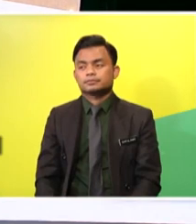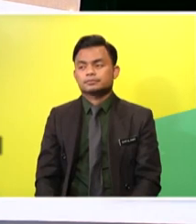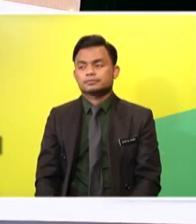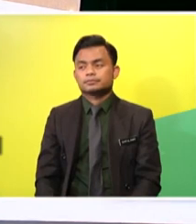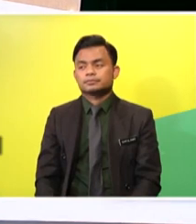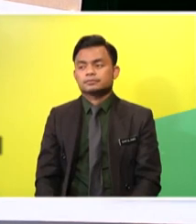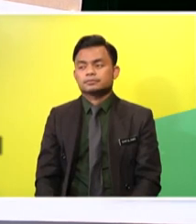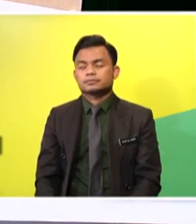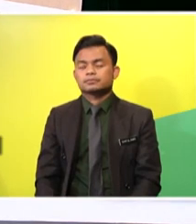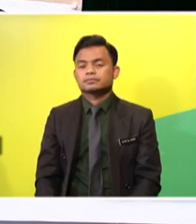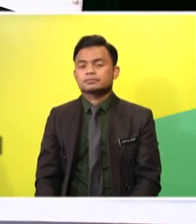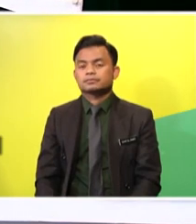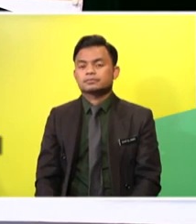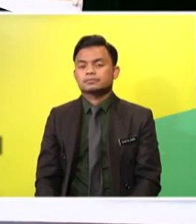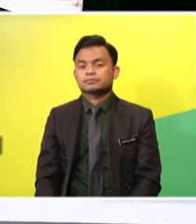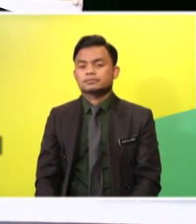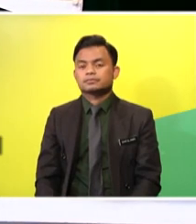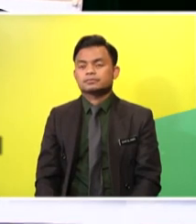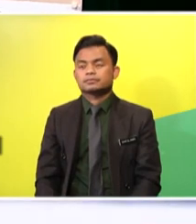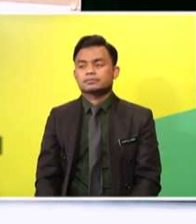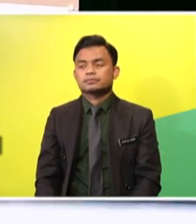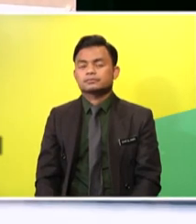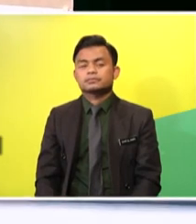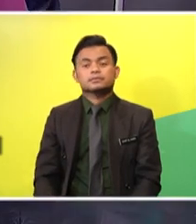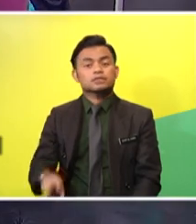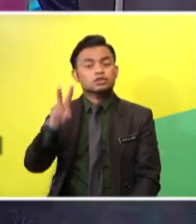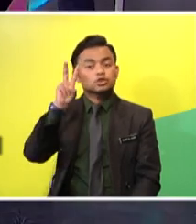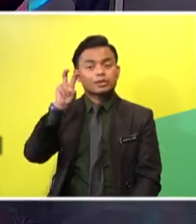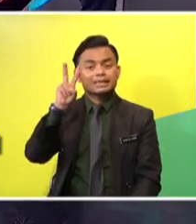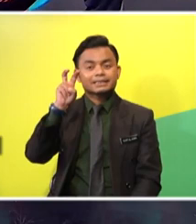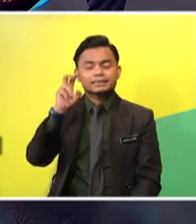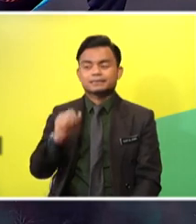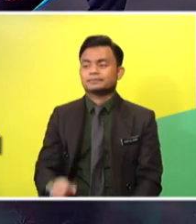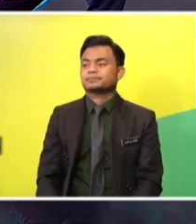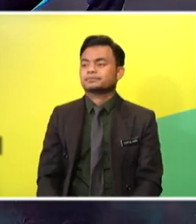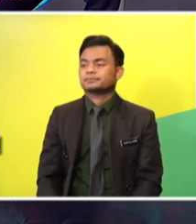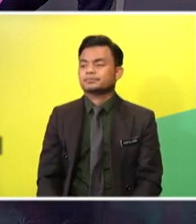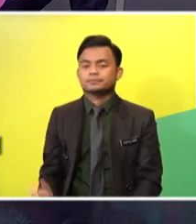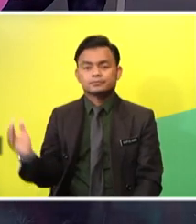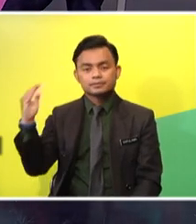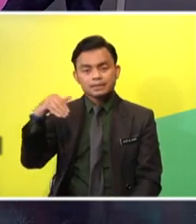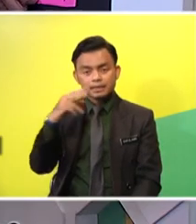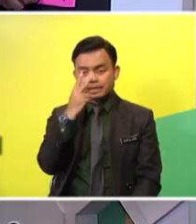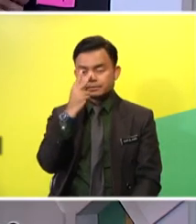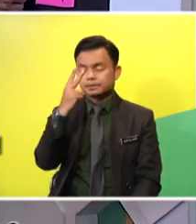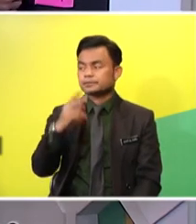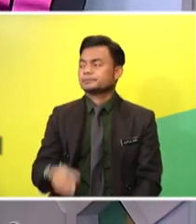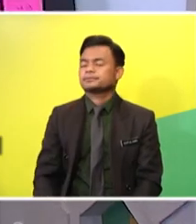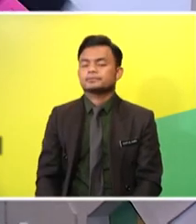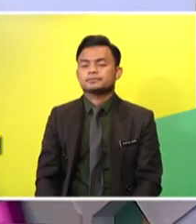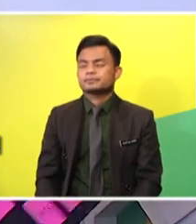it is more to... Whoopsie! 20. 20. Okay, let's see. Okay, Peng Peng, what you'll